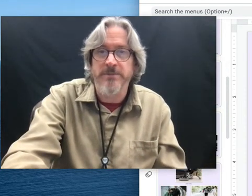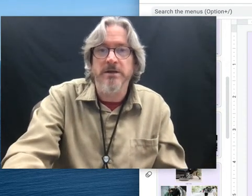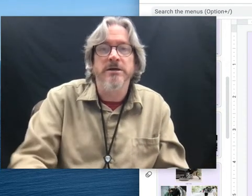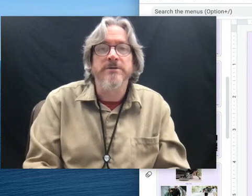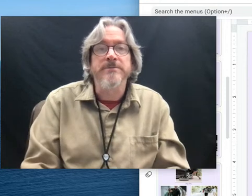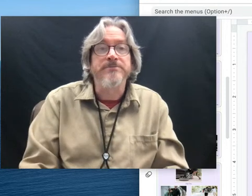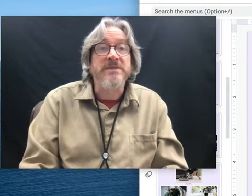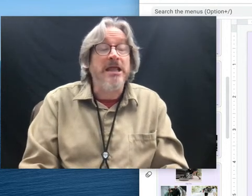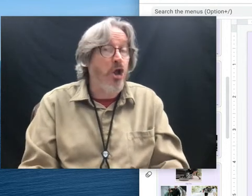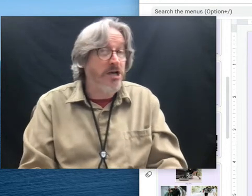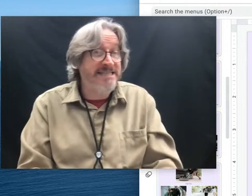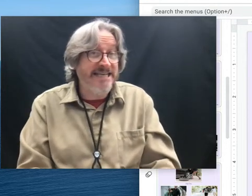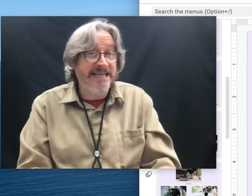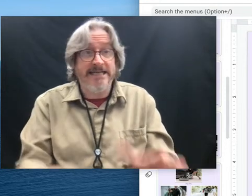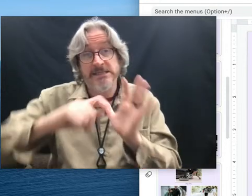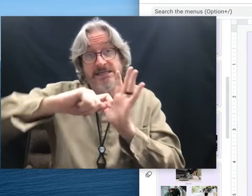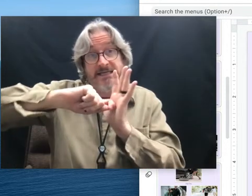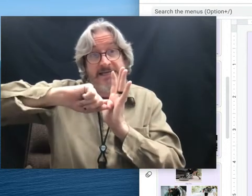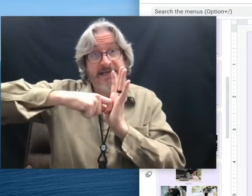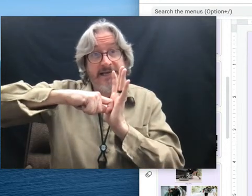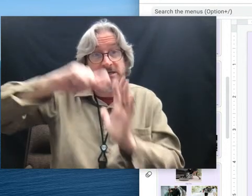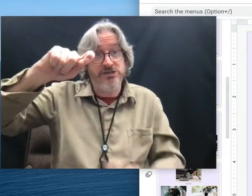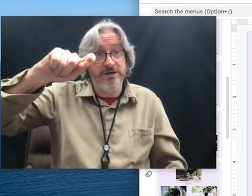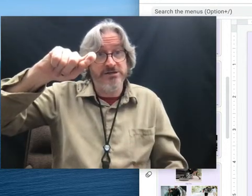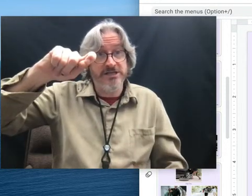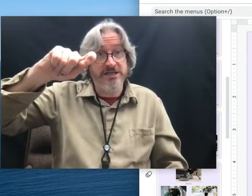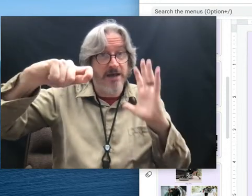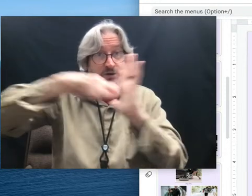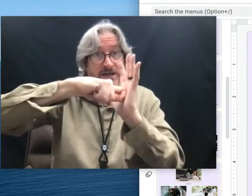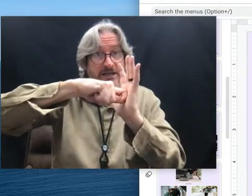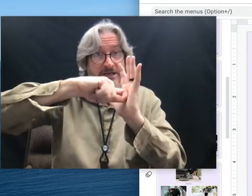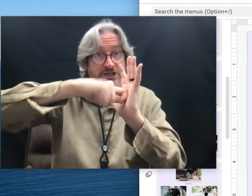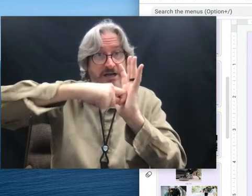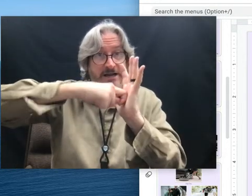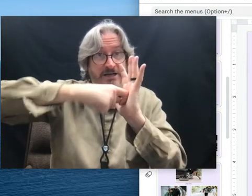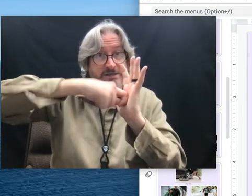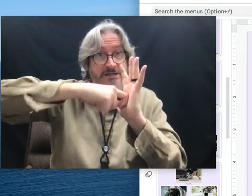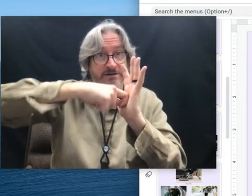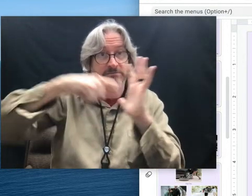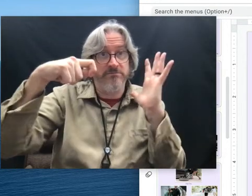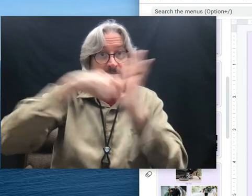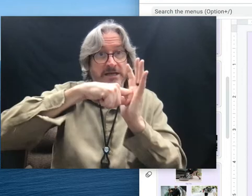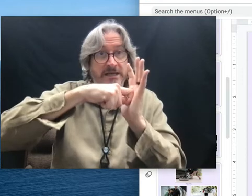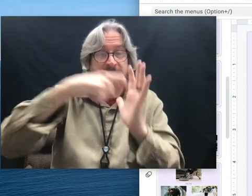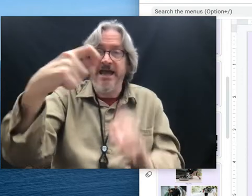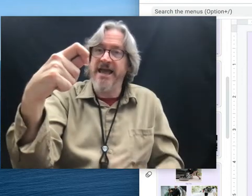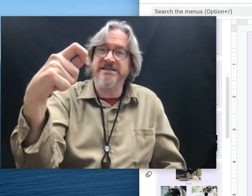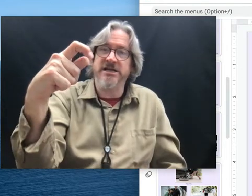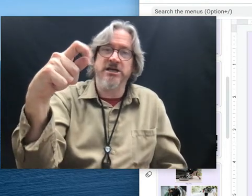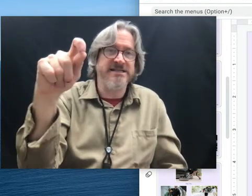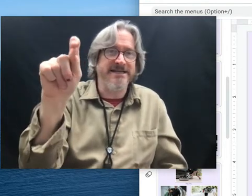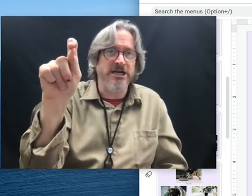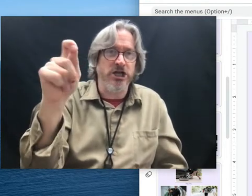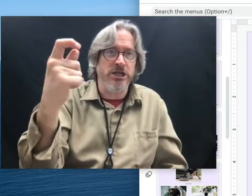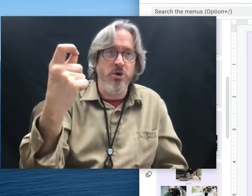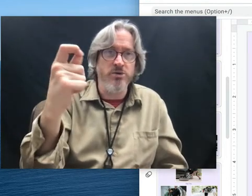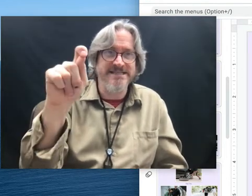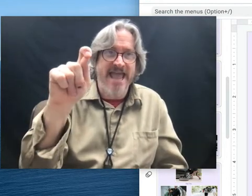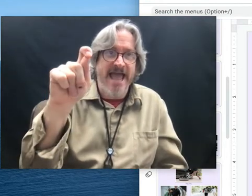well. Lost keys. Key, so here's the key. I put it in the ignition and I twist it, right? Key. And it's like